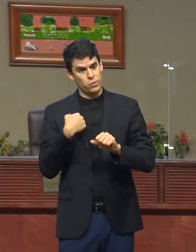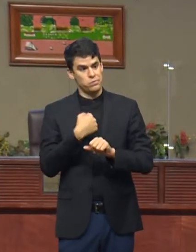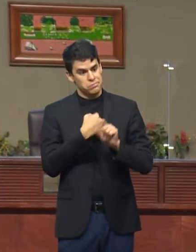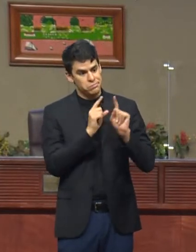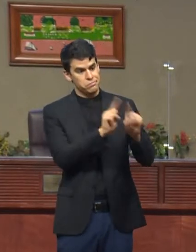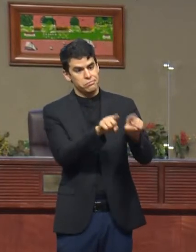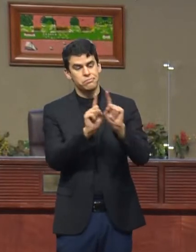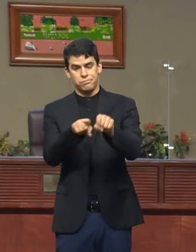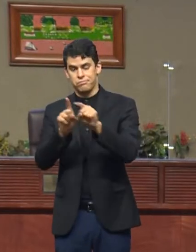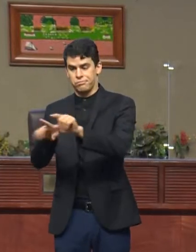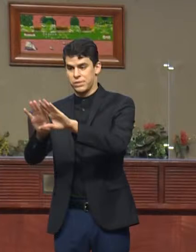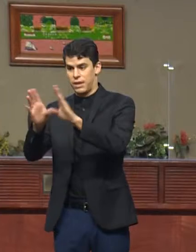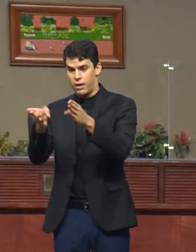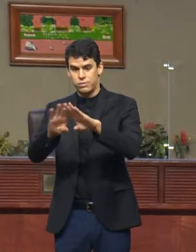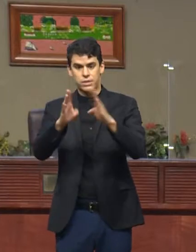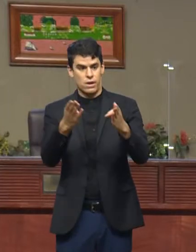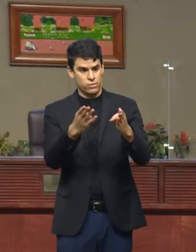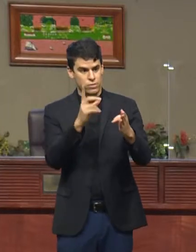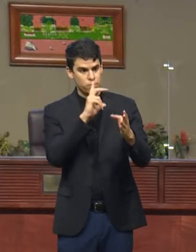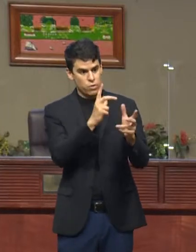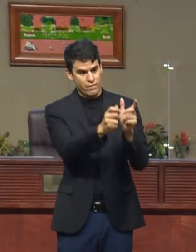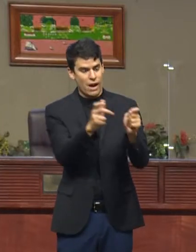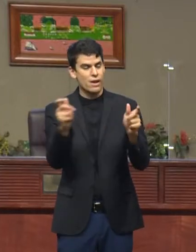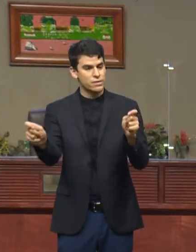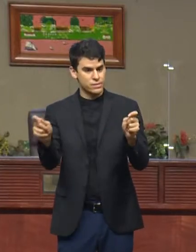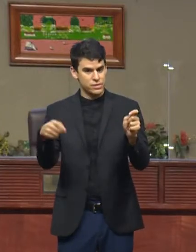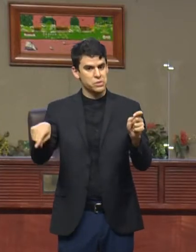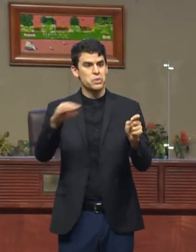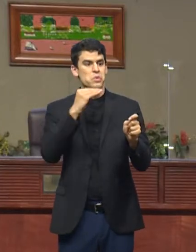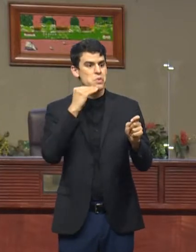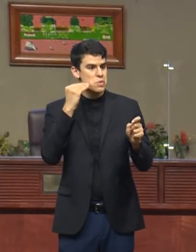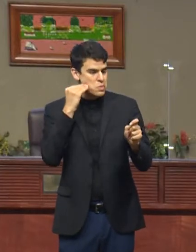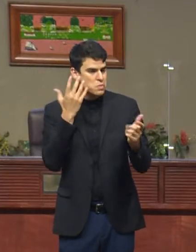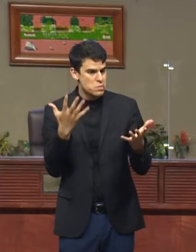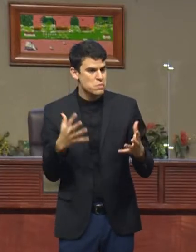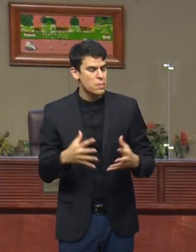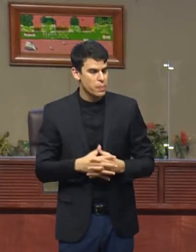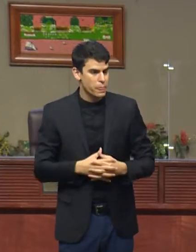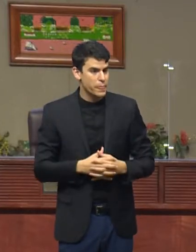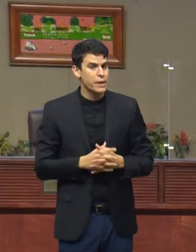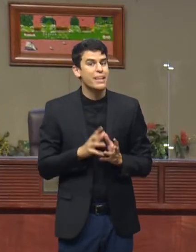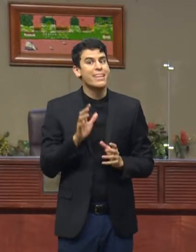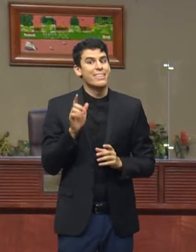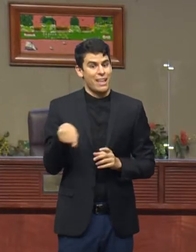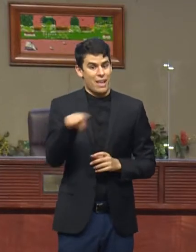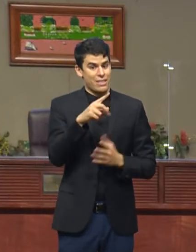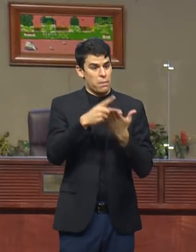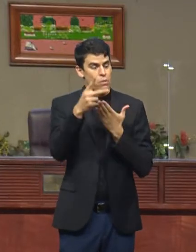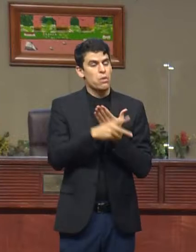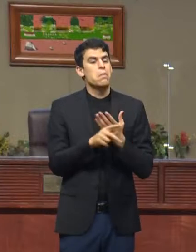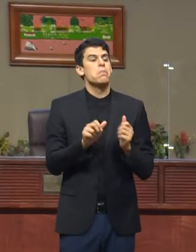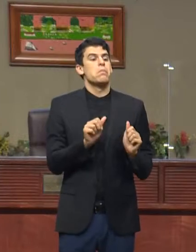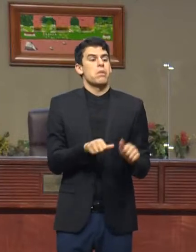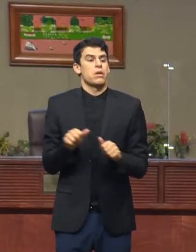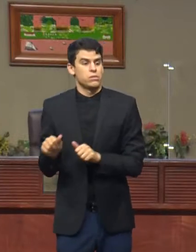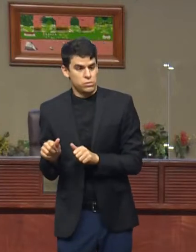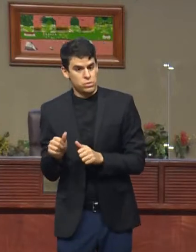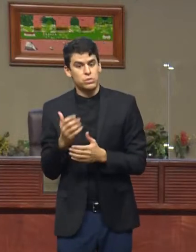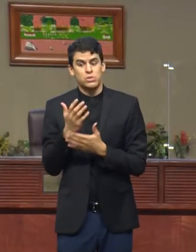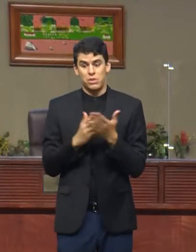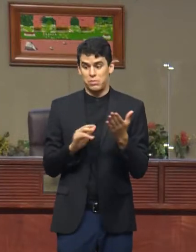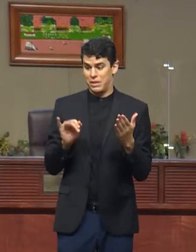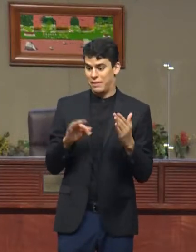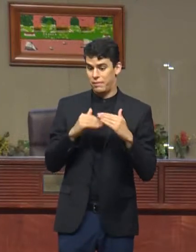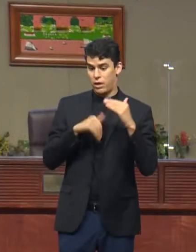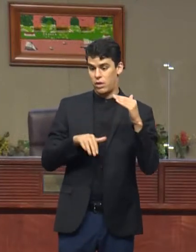individuals who are medically vulnerable. It is possible that some of them could be